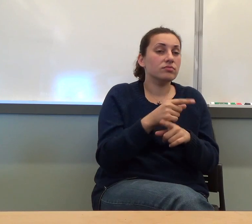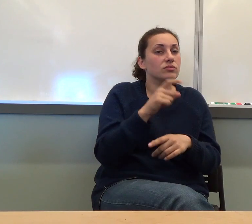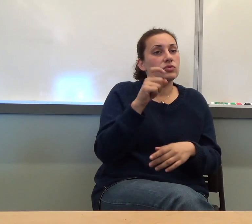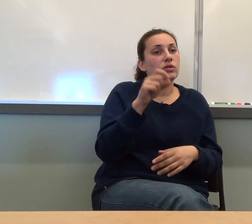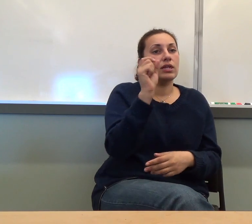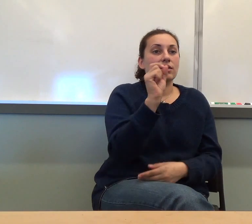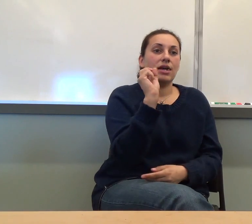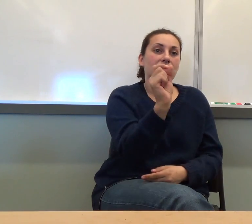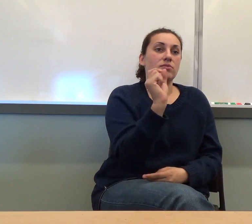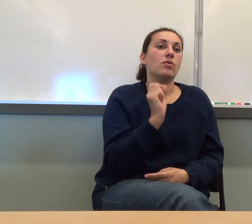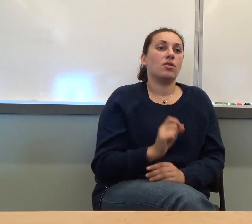per visit.